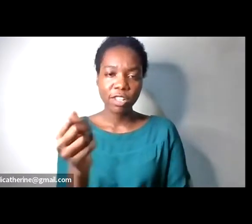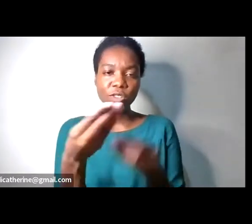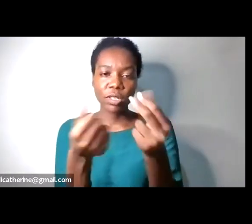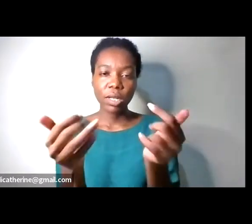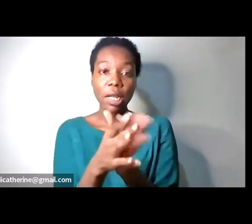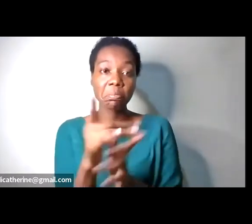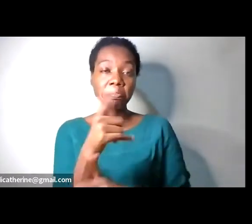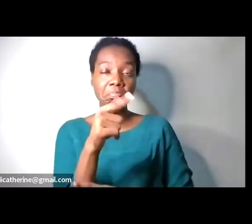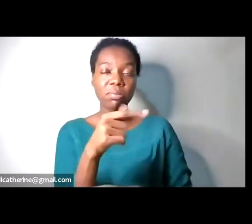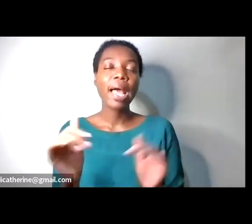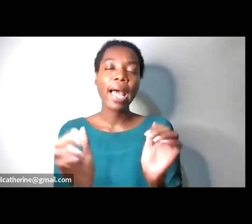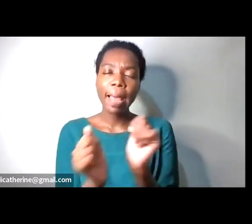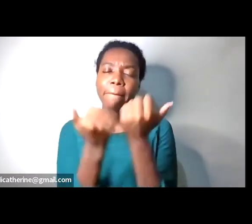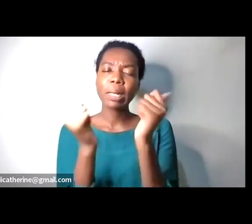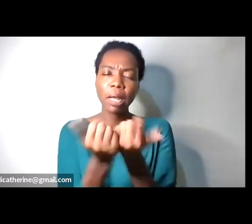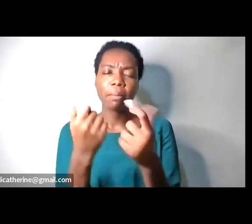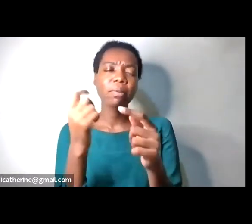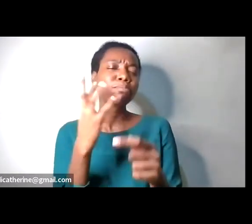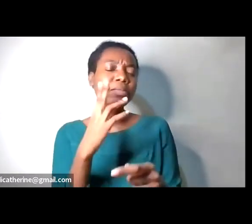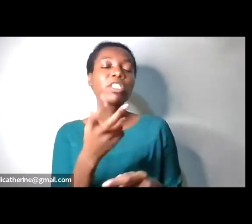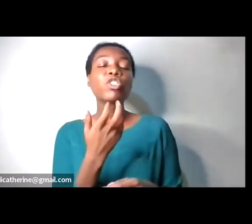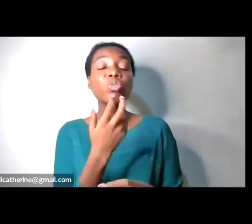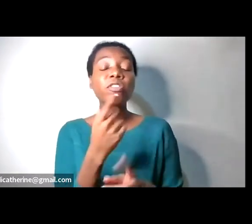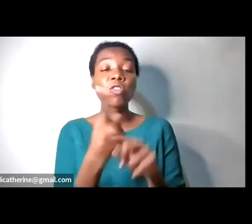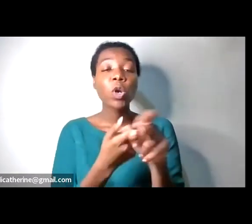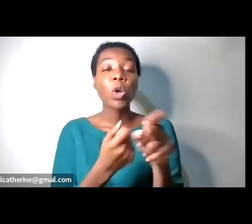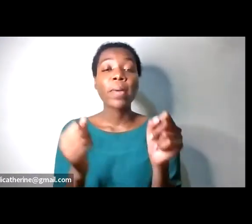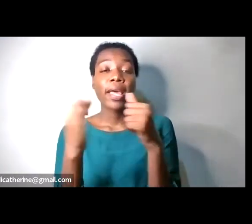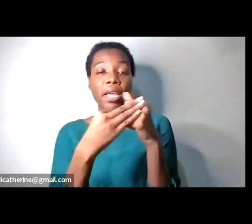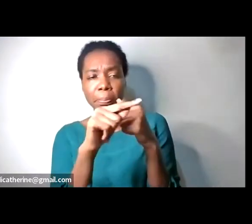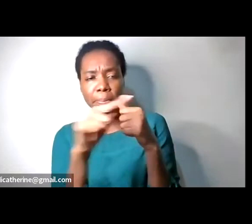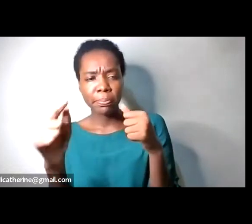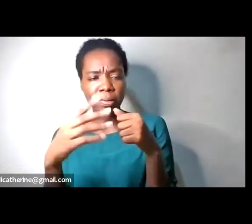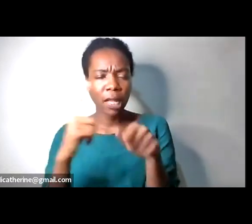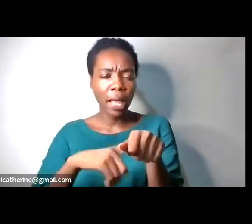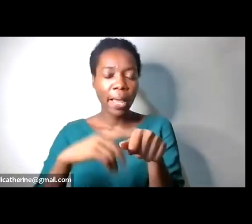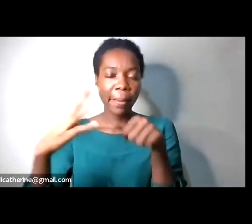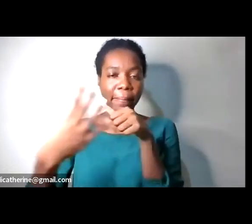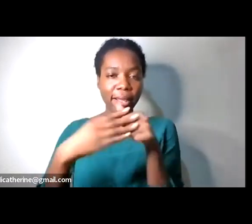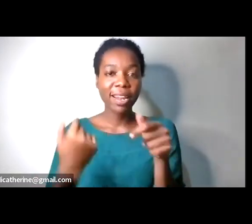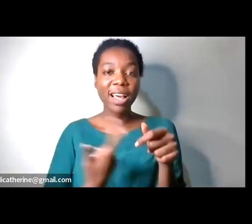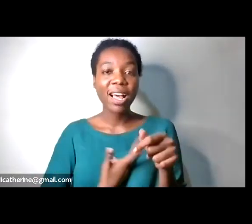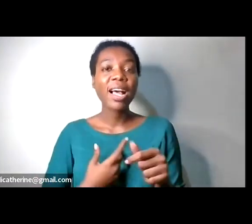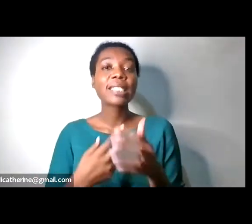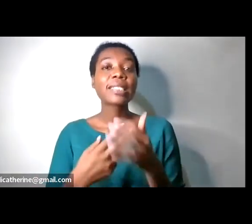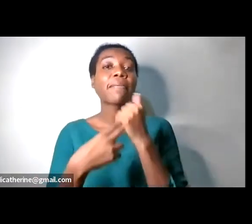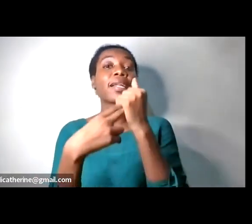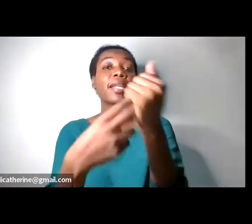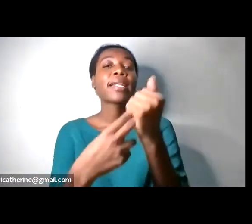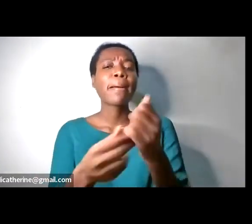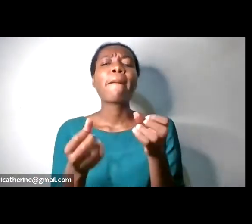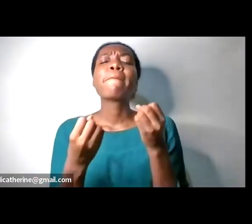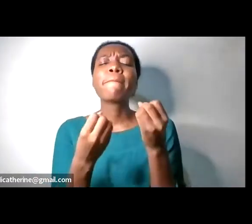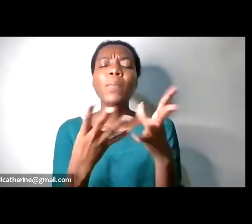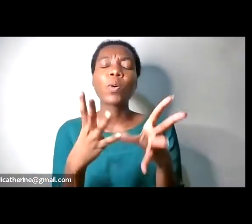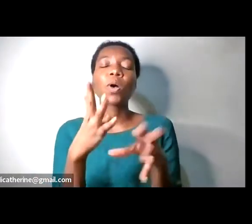every Tuesday from 8 p.m. to 9 p.m. And we do this with in partnership with a number of organizations. But